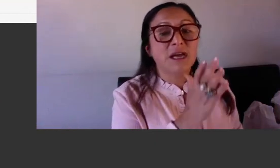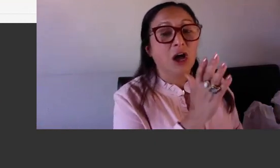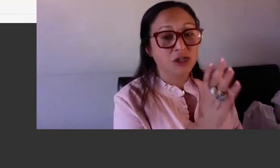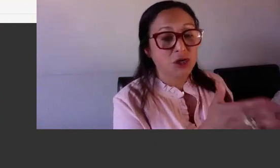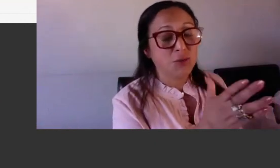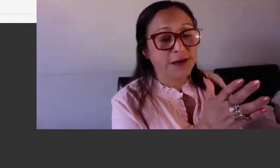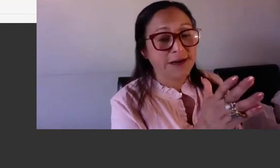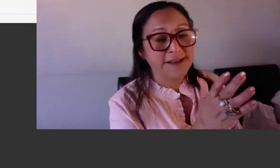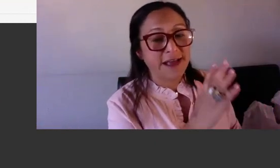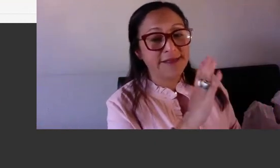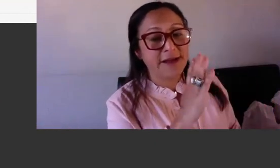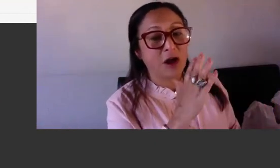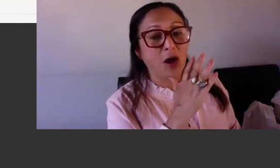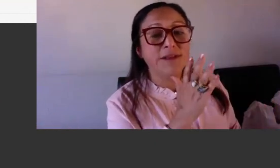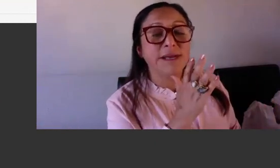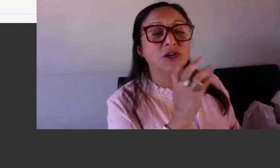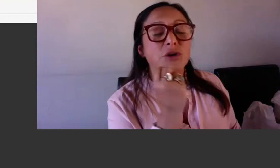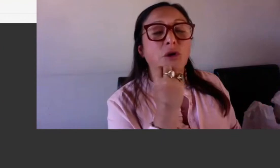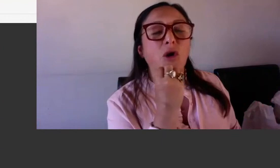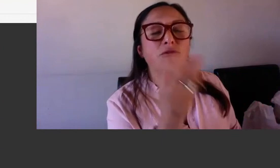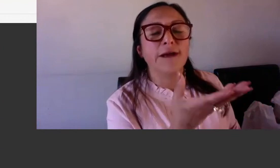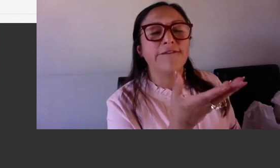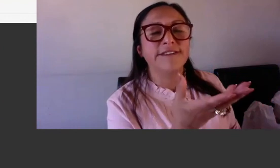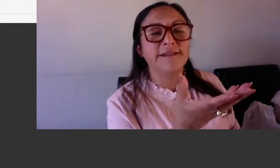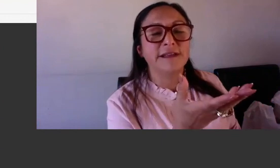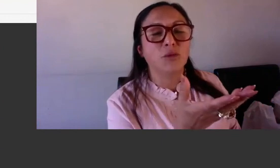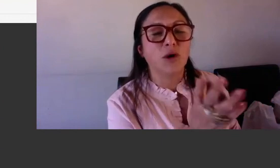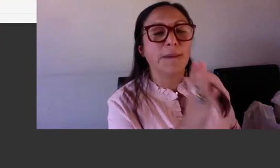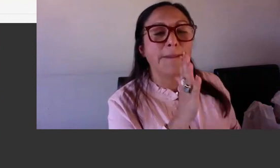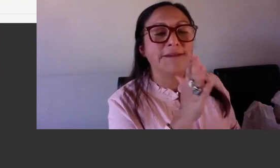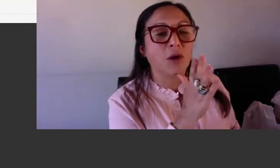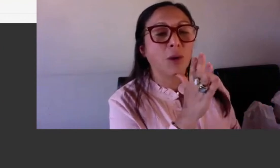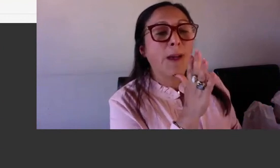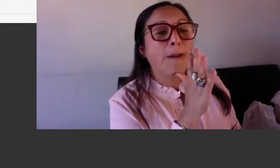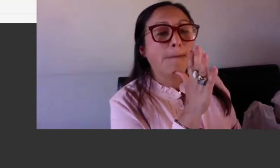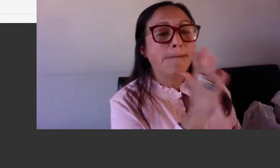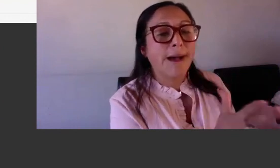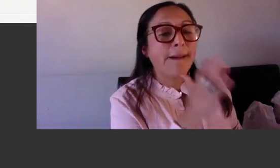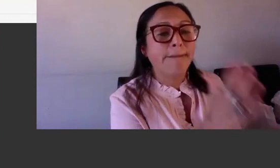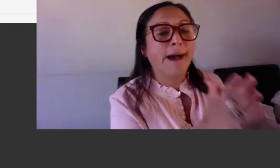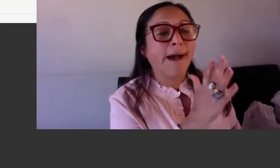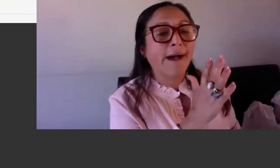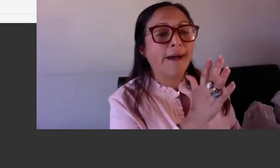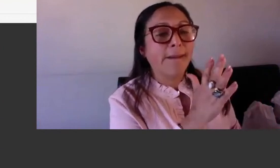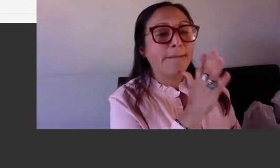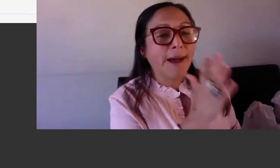just, I'll show you what it is, and then always make sure you're overemphasizing the word mama. So